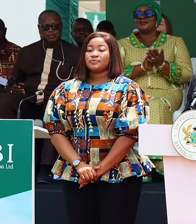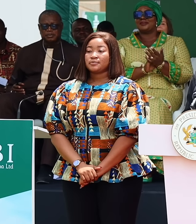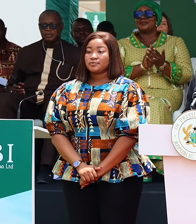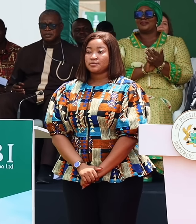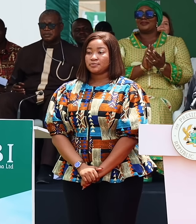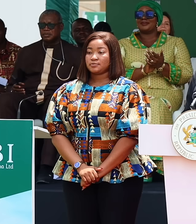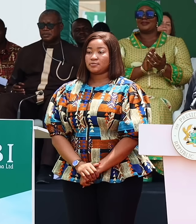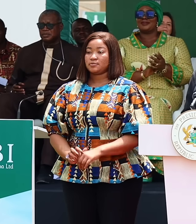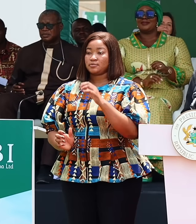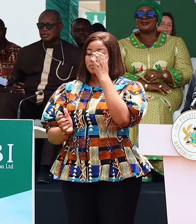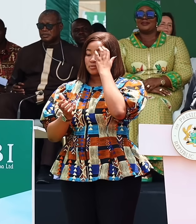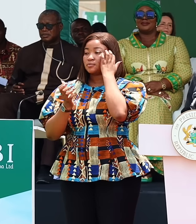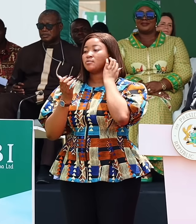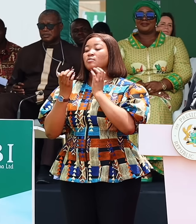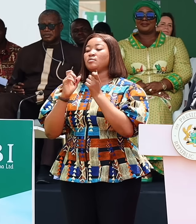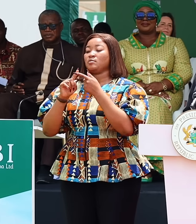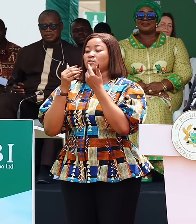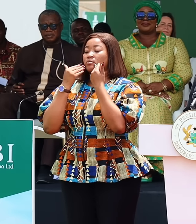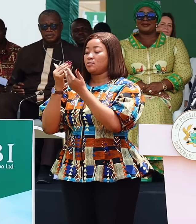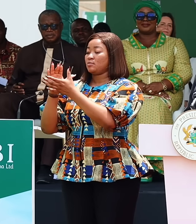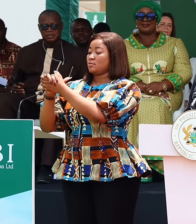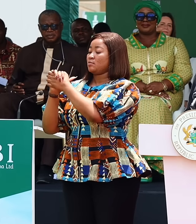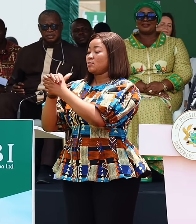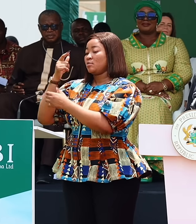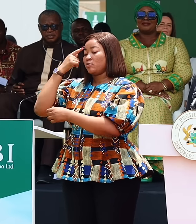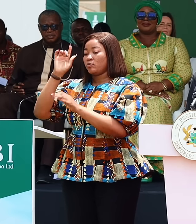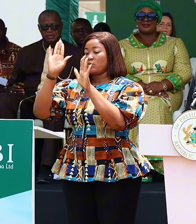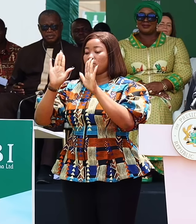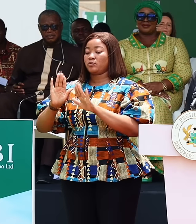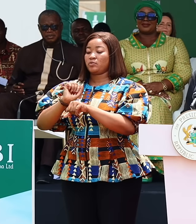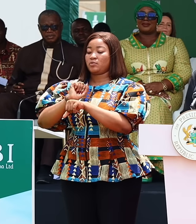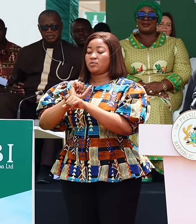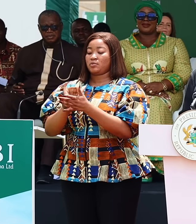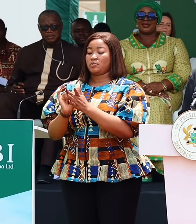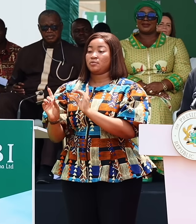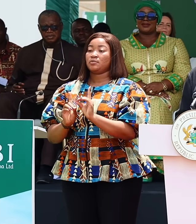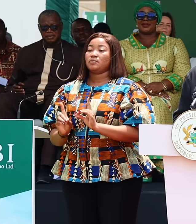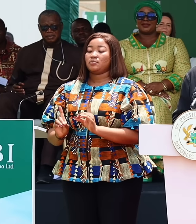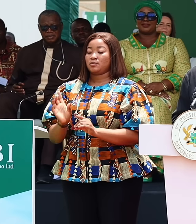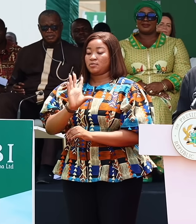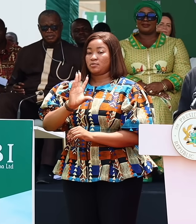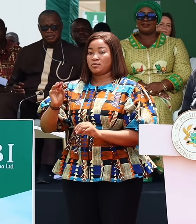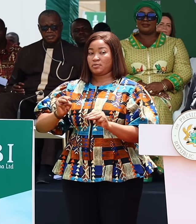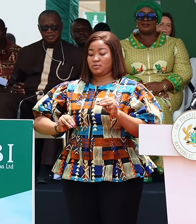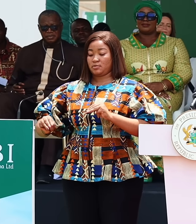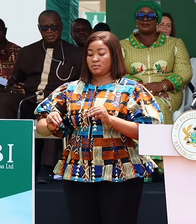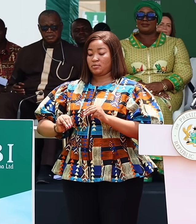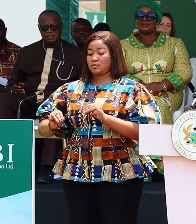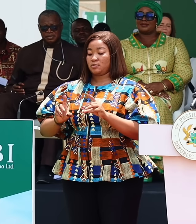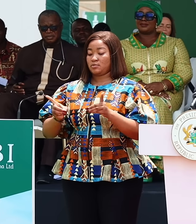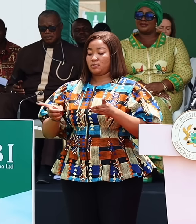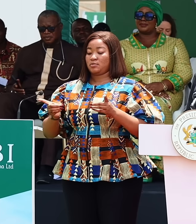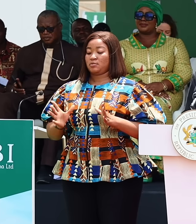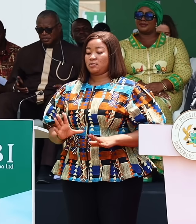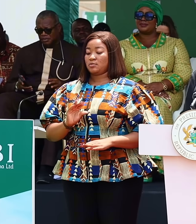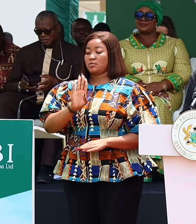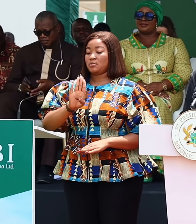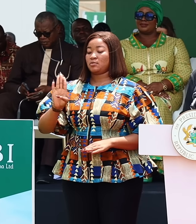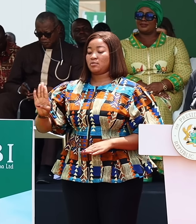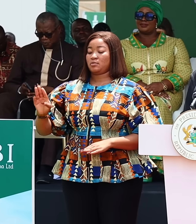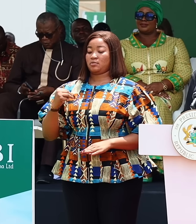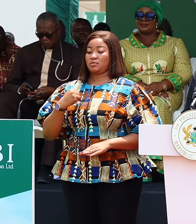I want to congratulate them for the wonderful work they're doing. the Managing Director and board members of